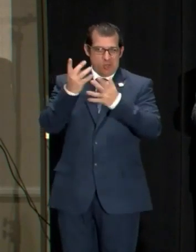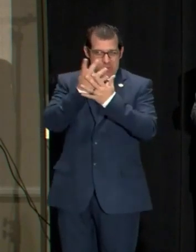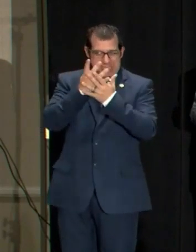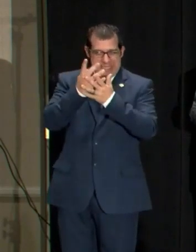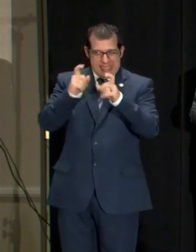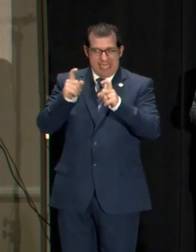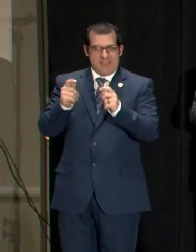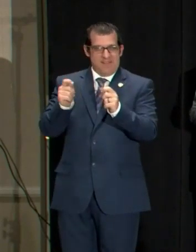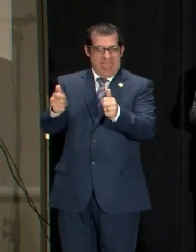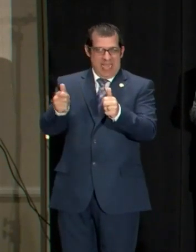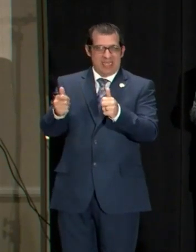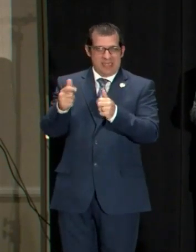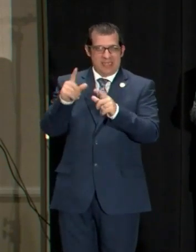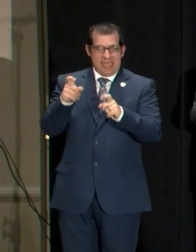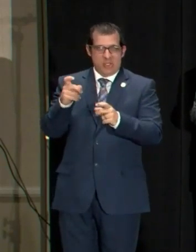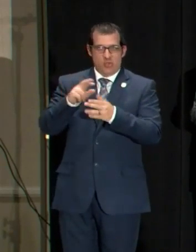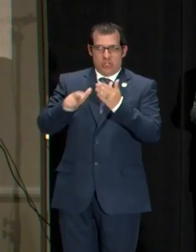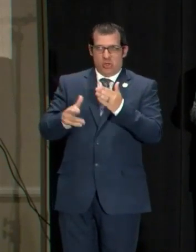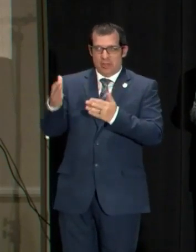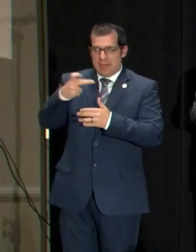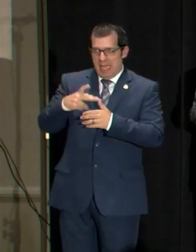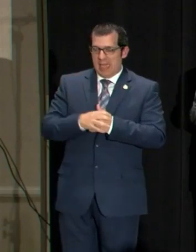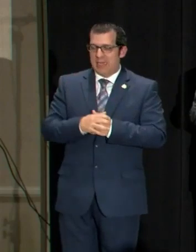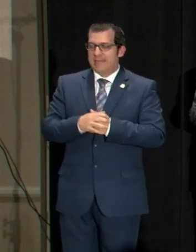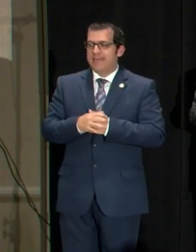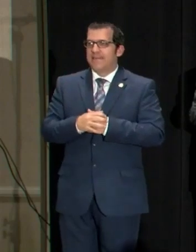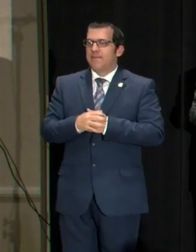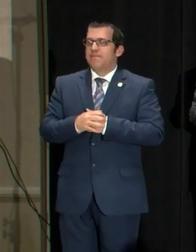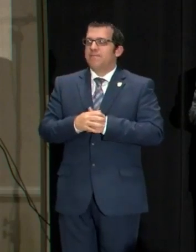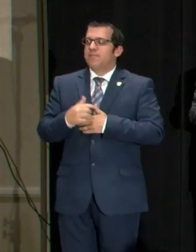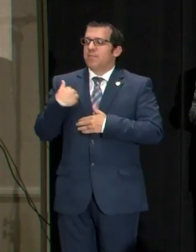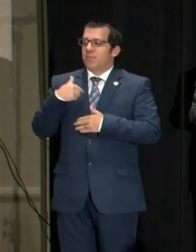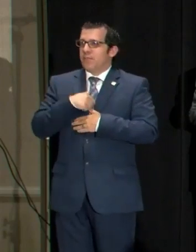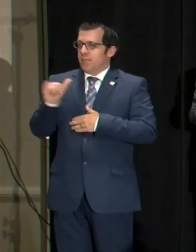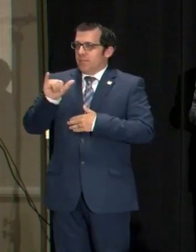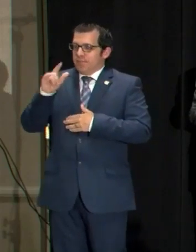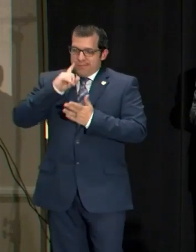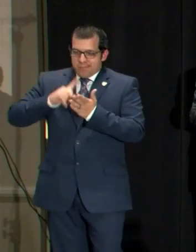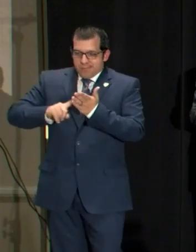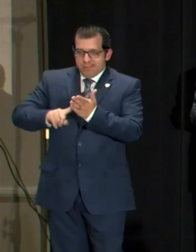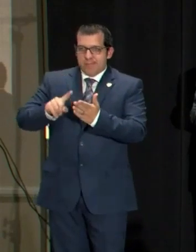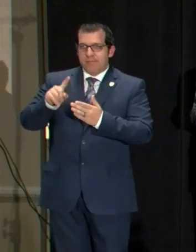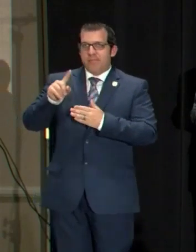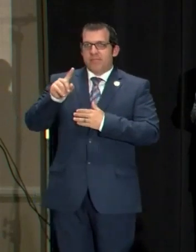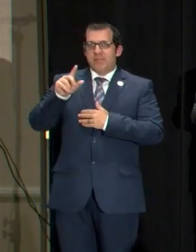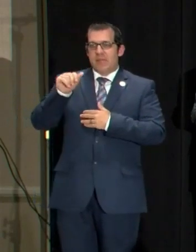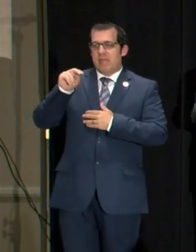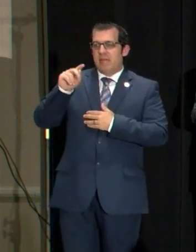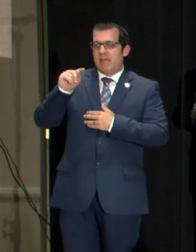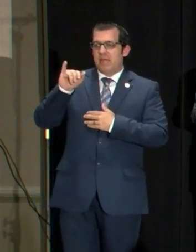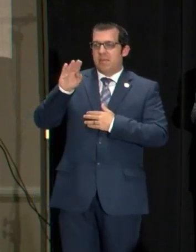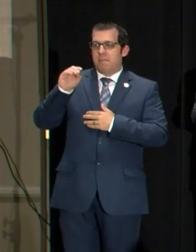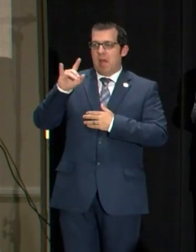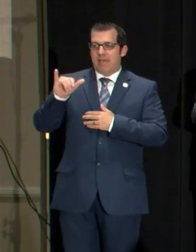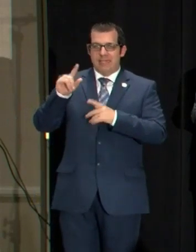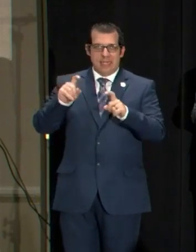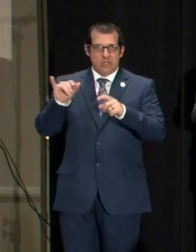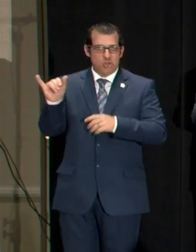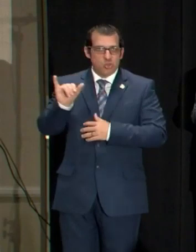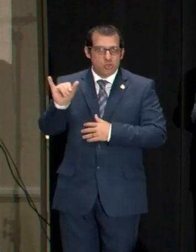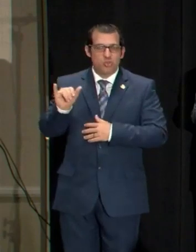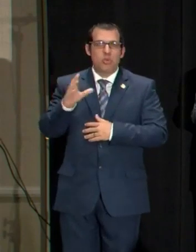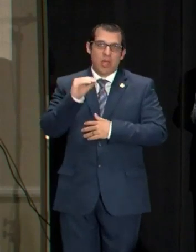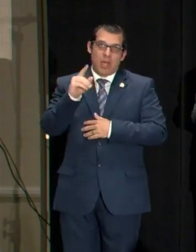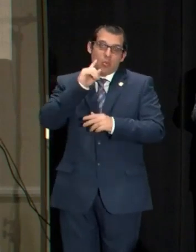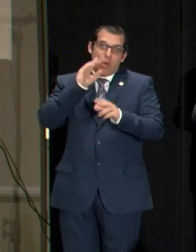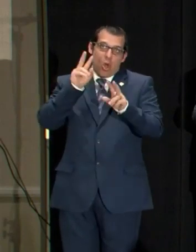a quick turnaround on testing. We're looking at antibody testing as well. And of course, we're hoping